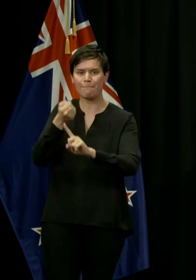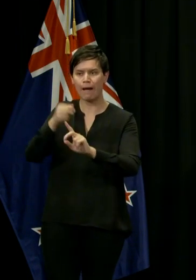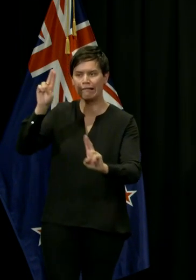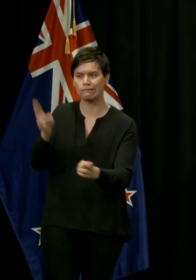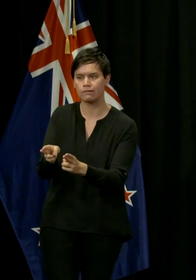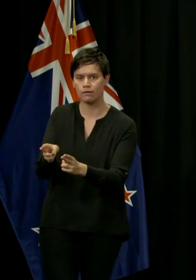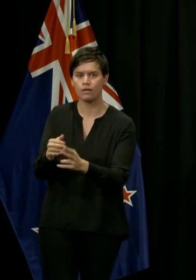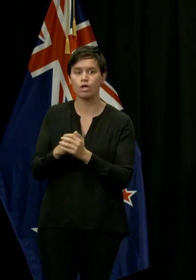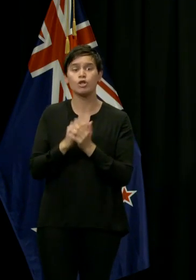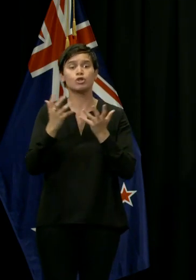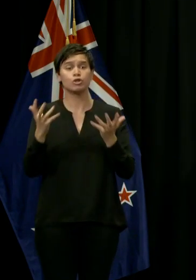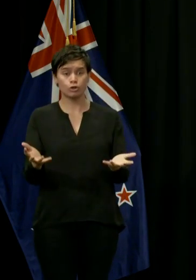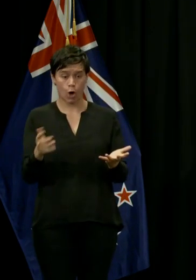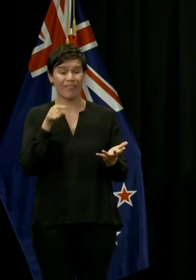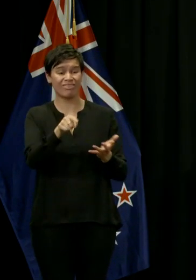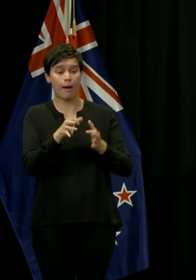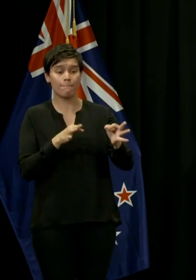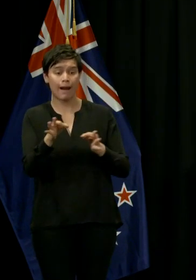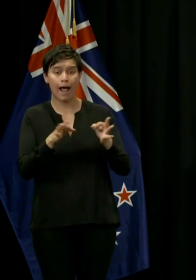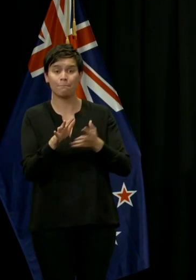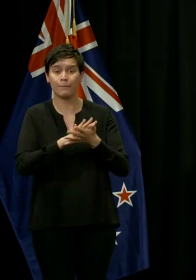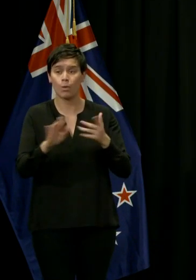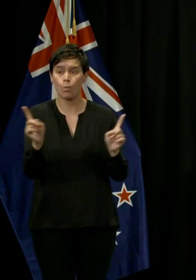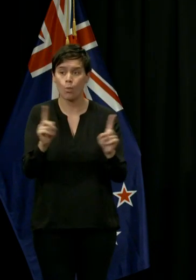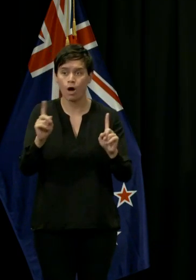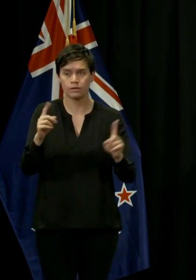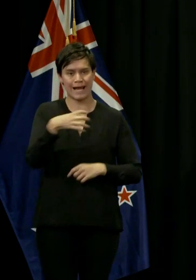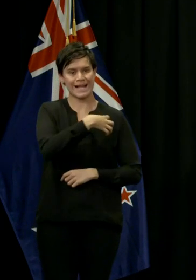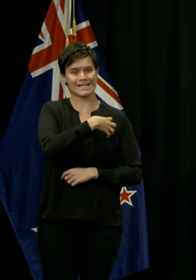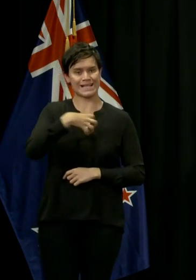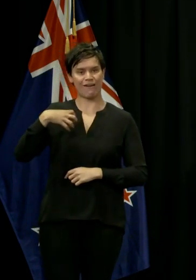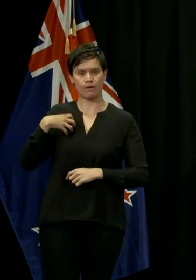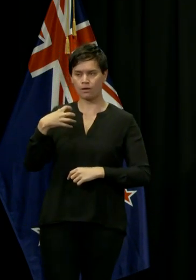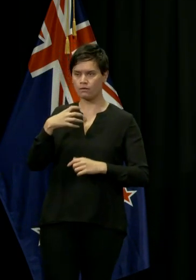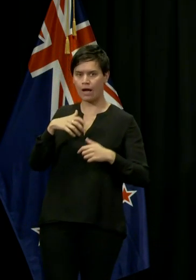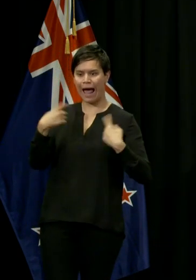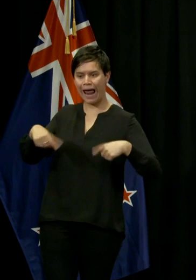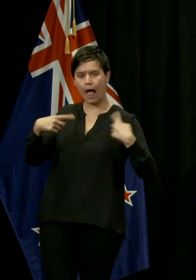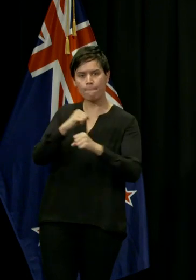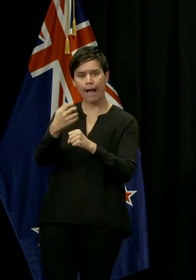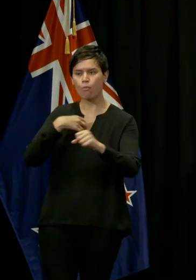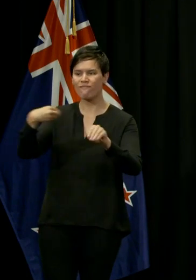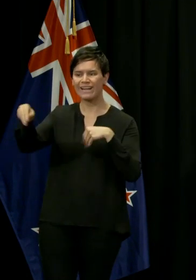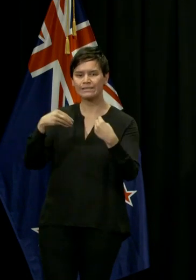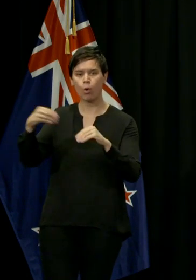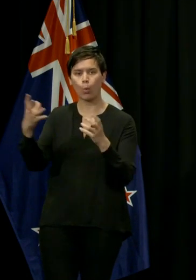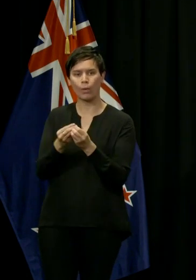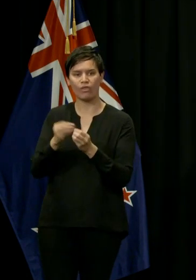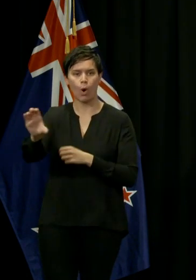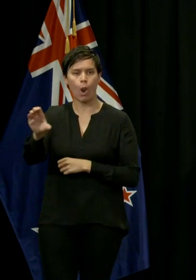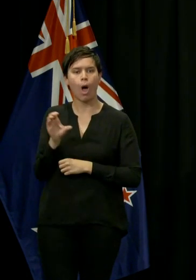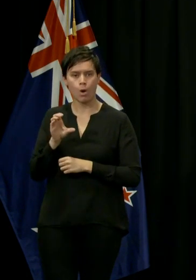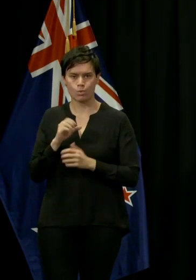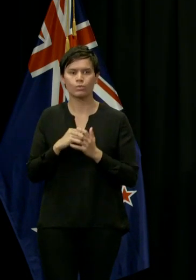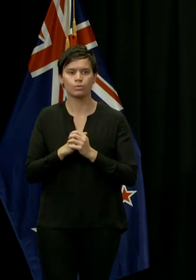balance sheet to enable banks to extend lending to firms which would otherwise be viable. In addition, the Government, the Reserve Bank